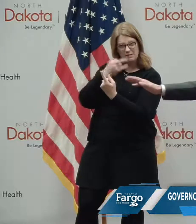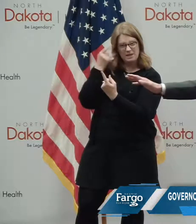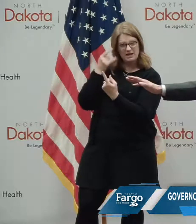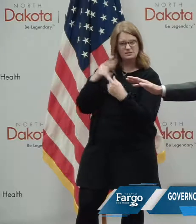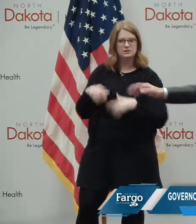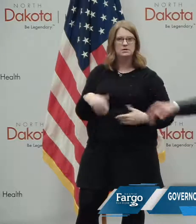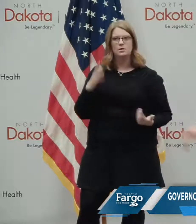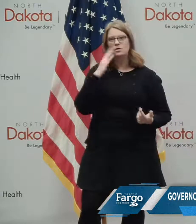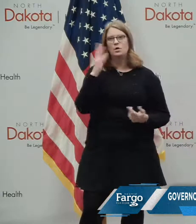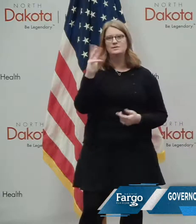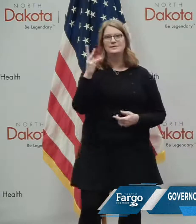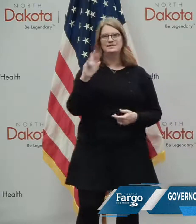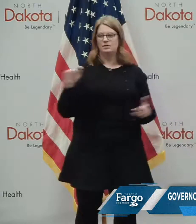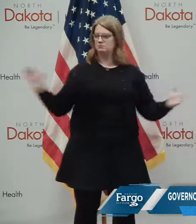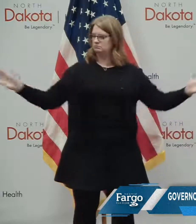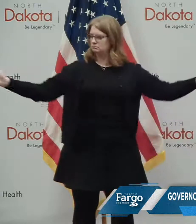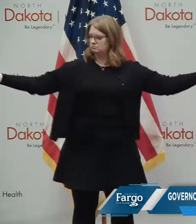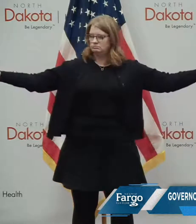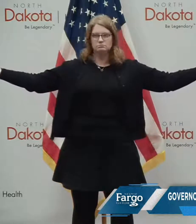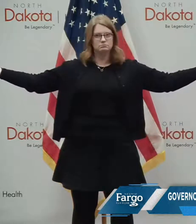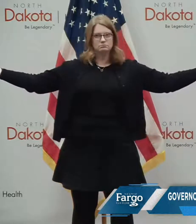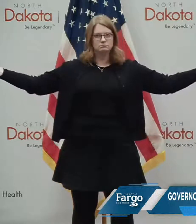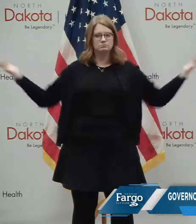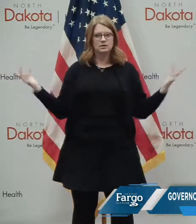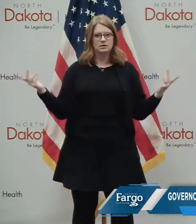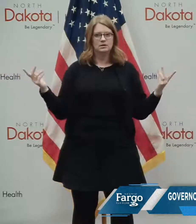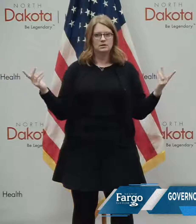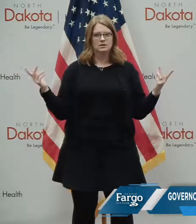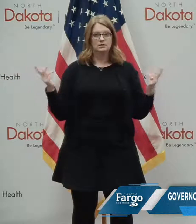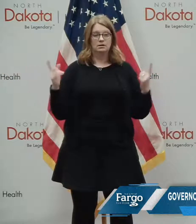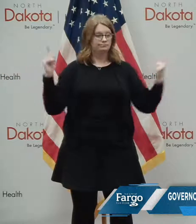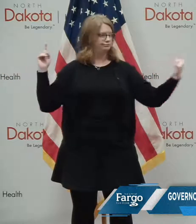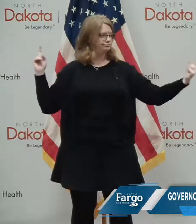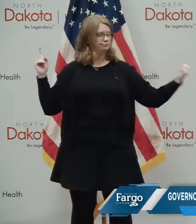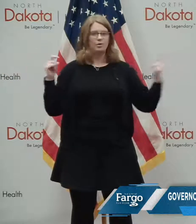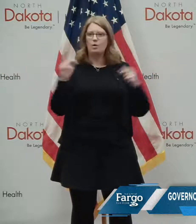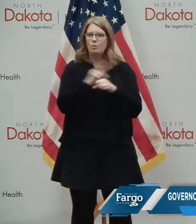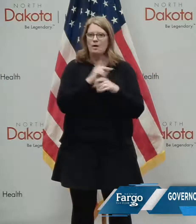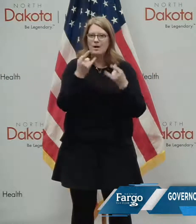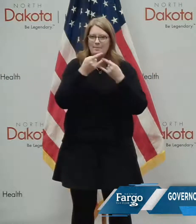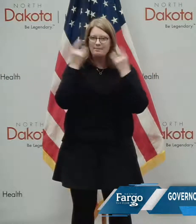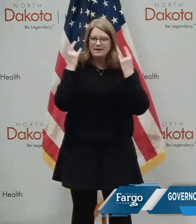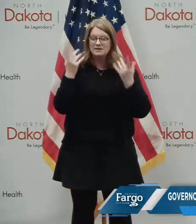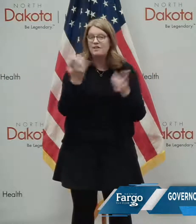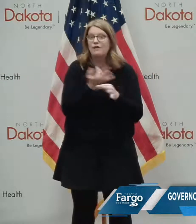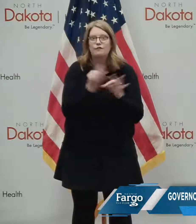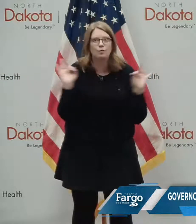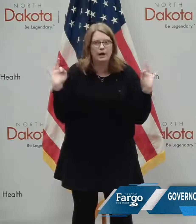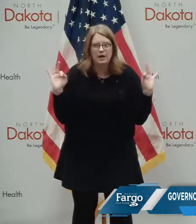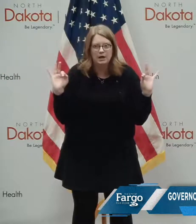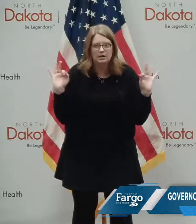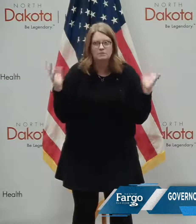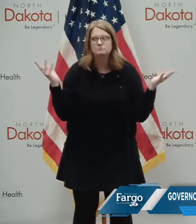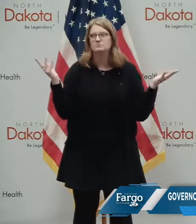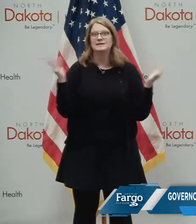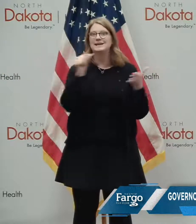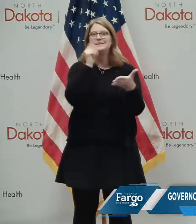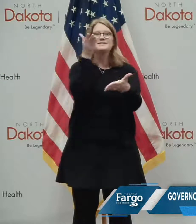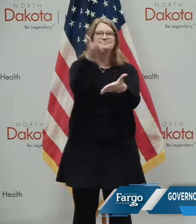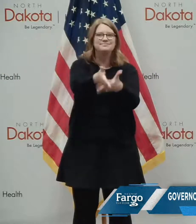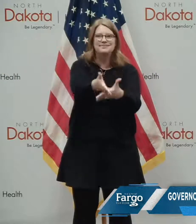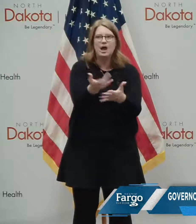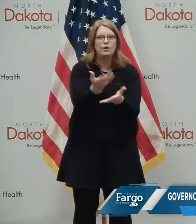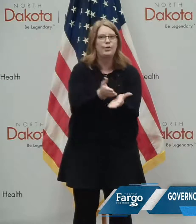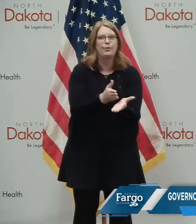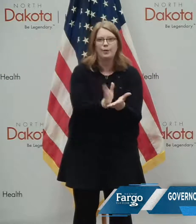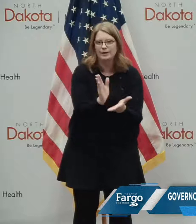feet is. Just stick your arms out. So either stay further than 6 feet away or wear a mask. These are free. That's free. That doesn't infringe on anybody. You can